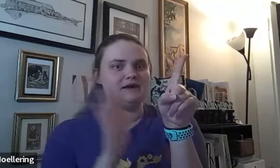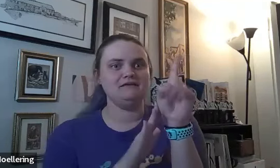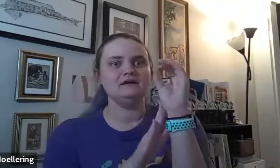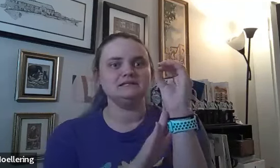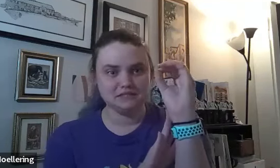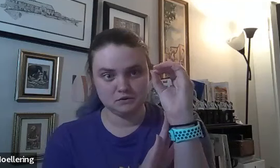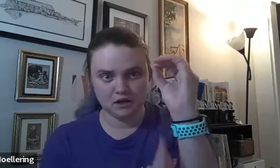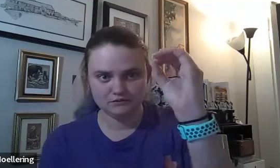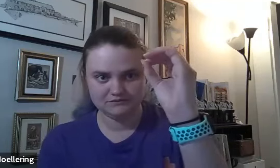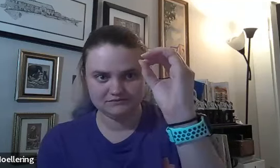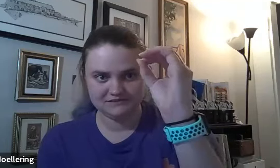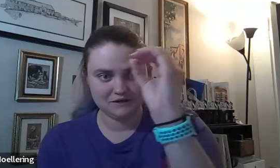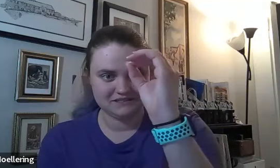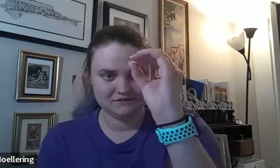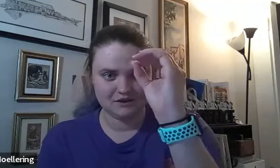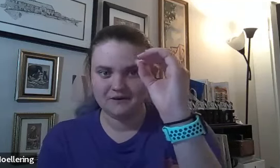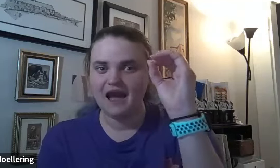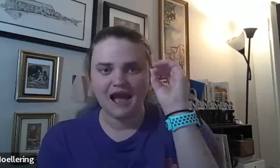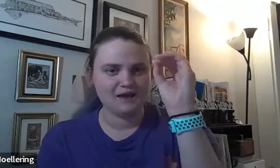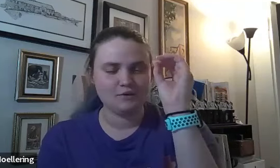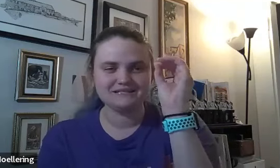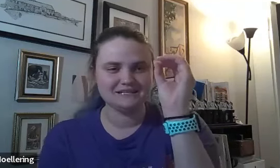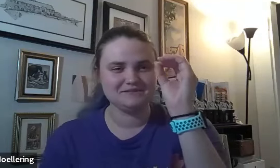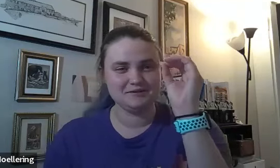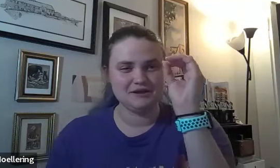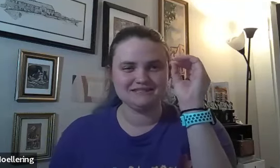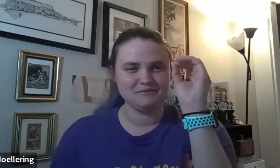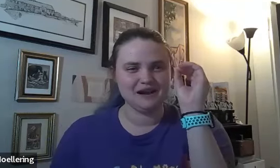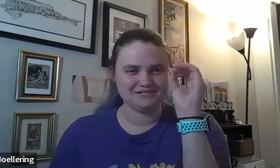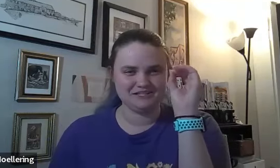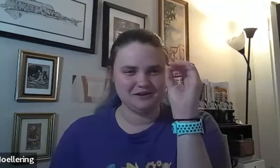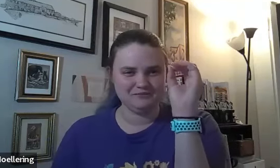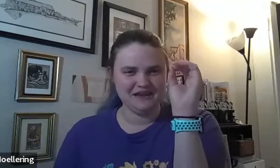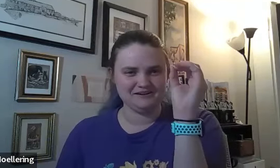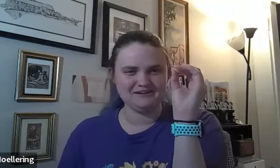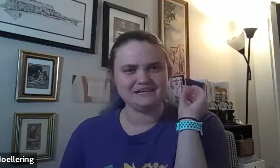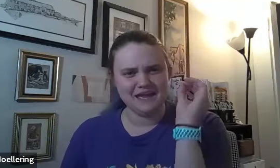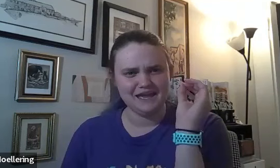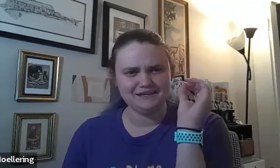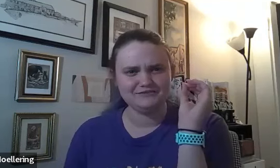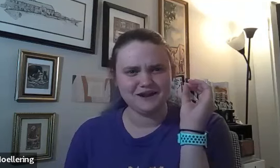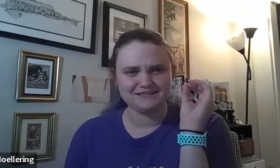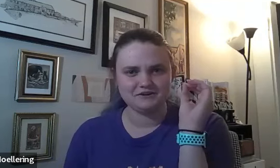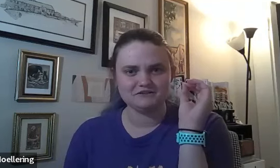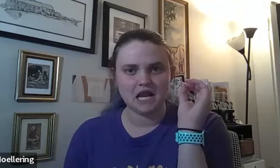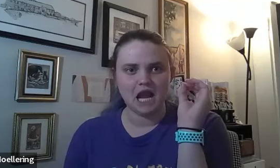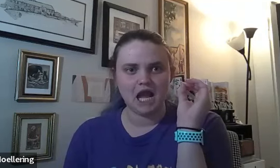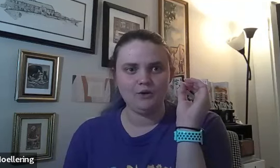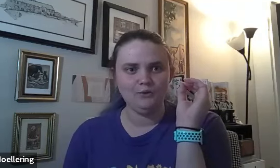bad. 0 or 0. I always skip 0, and someone actually called me out on it. It was like, hey, you forgot 0. I was like, oh,